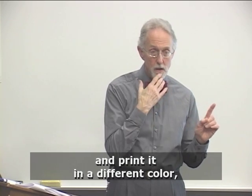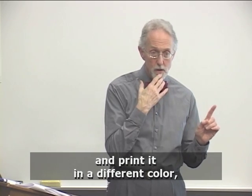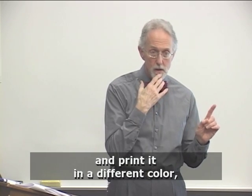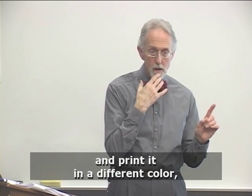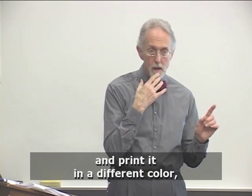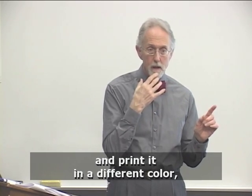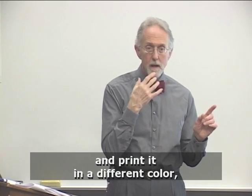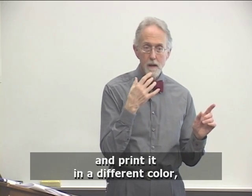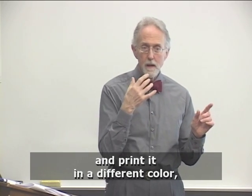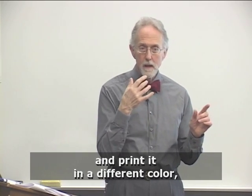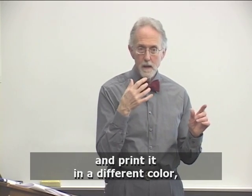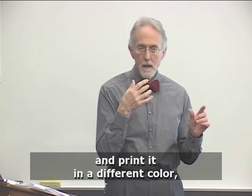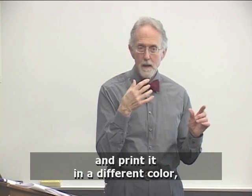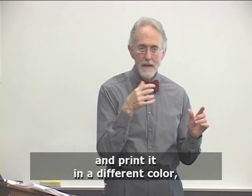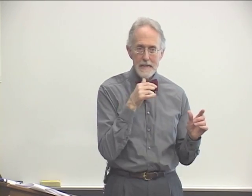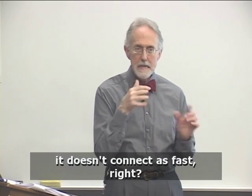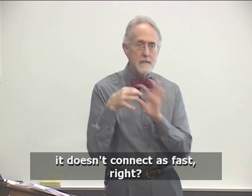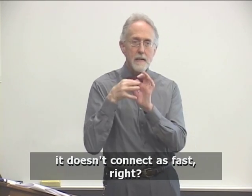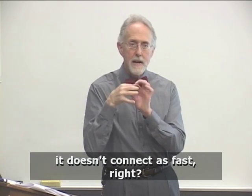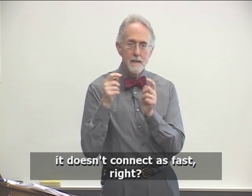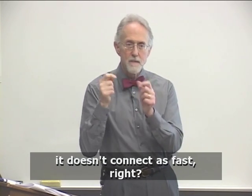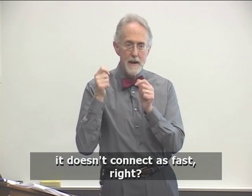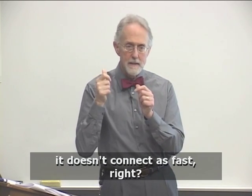color, it doesn't connect as fast.